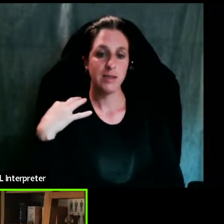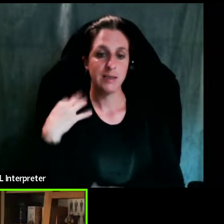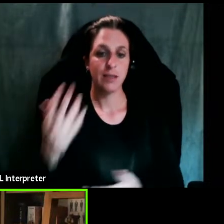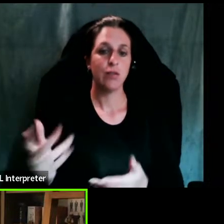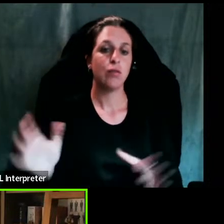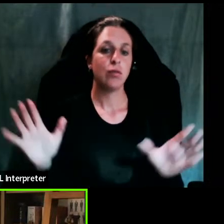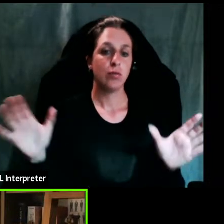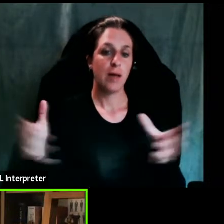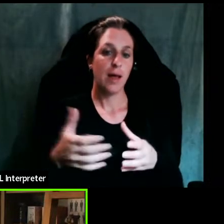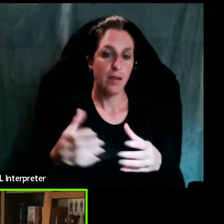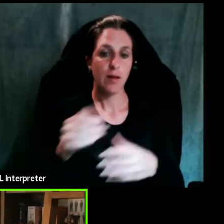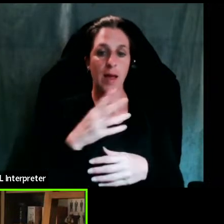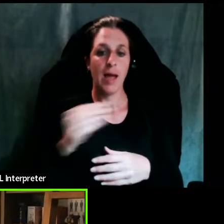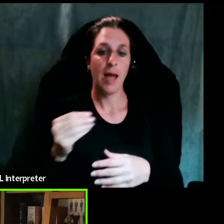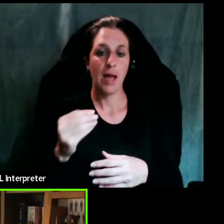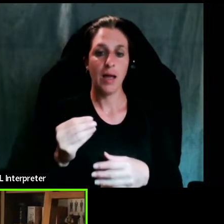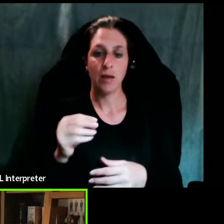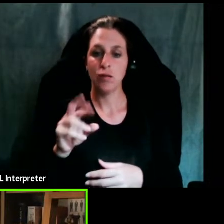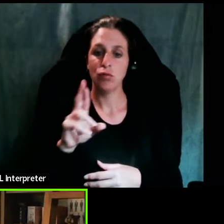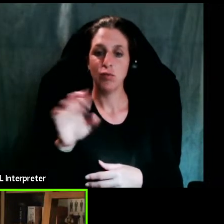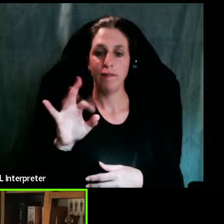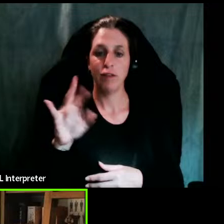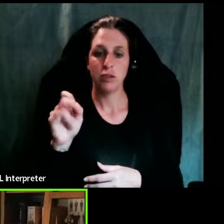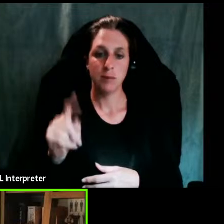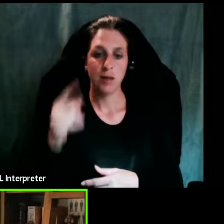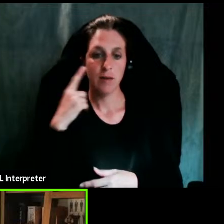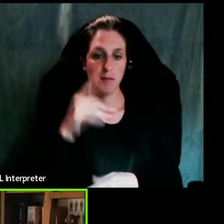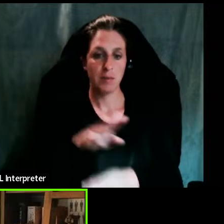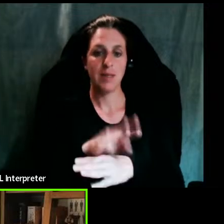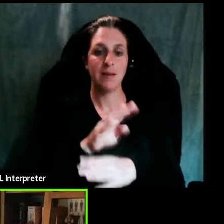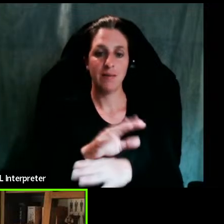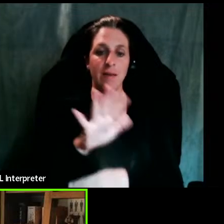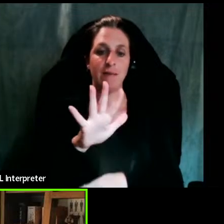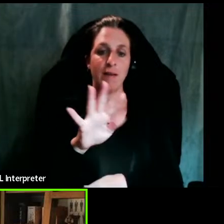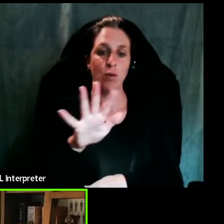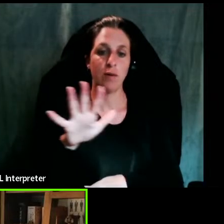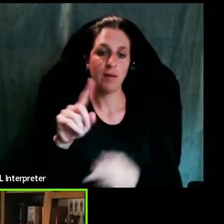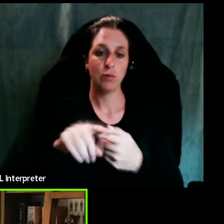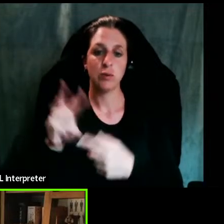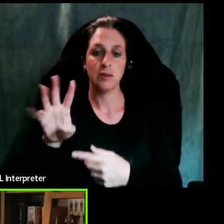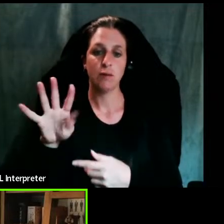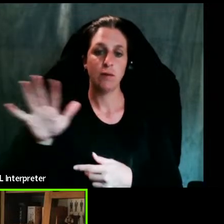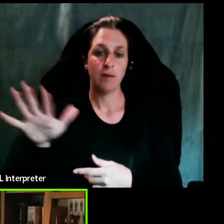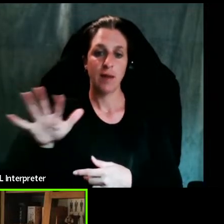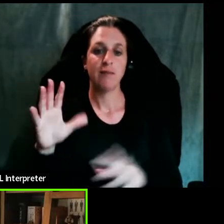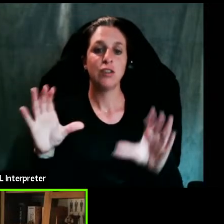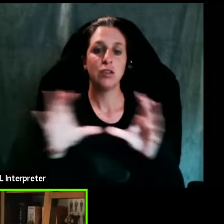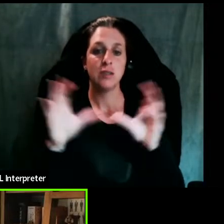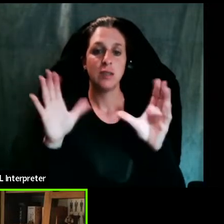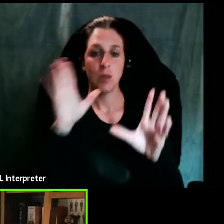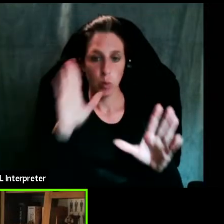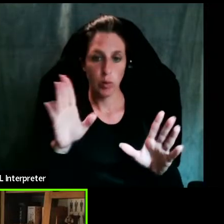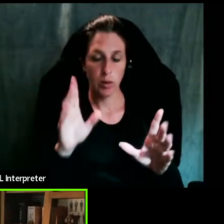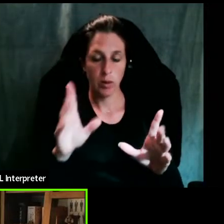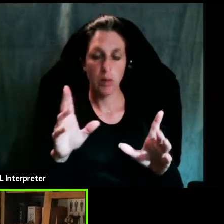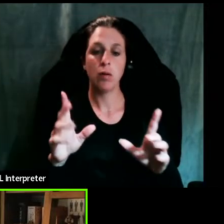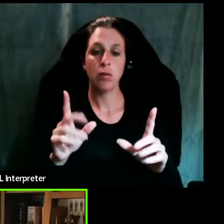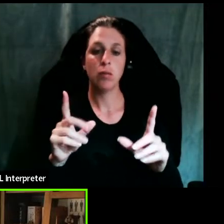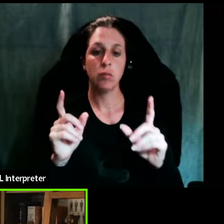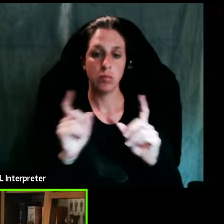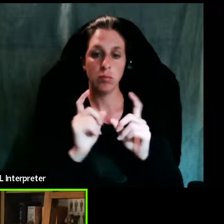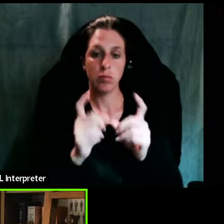refreshment in the evening from 5:45 to 6:45. Certificates will be awarded at the flagpole